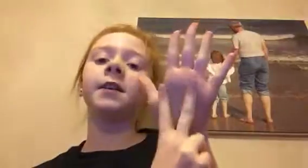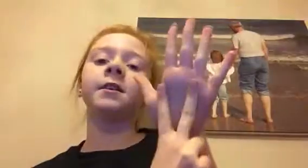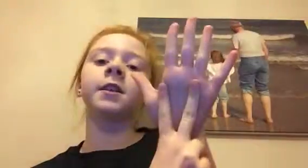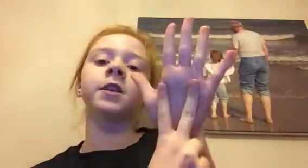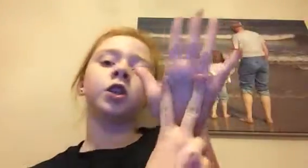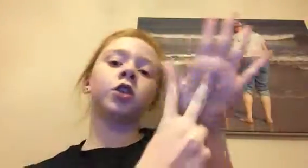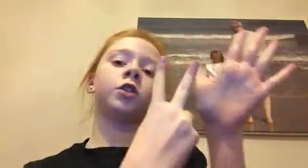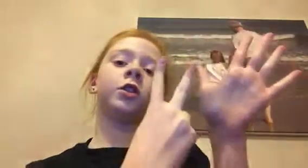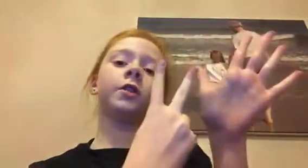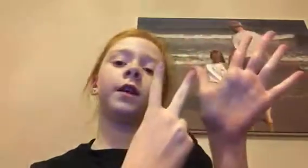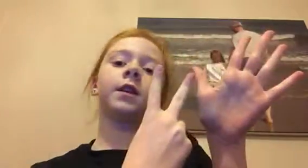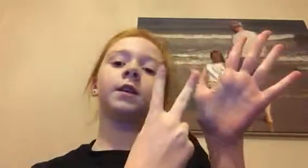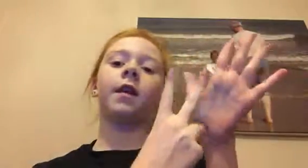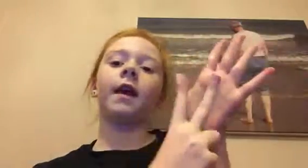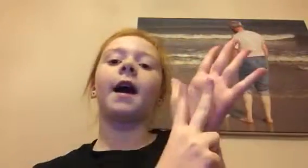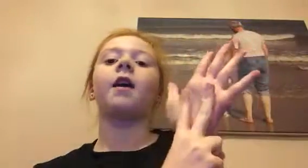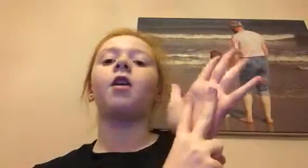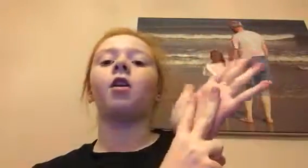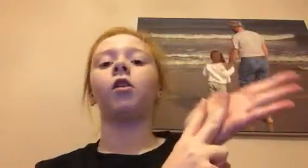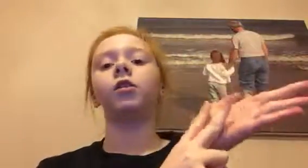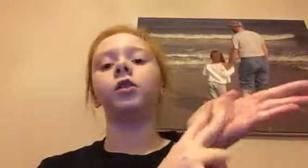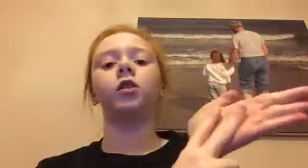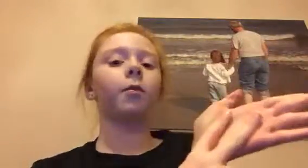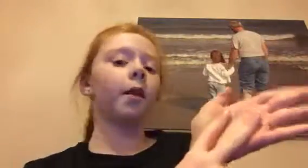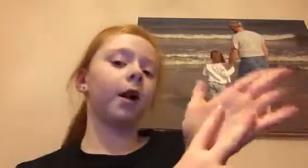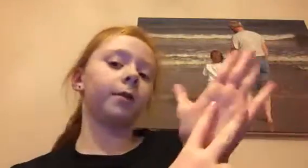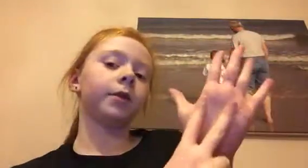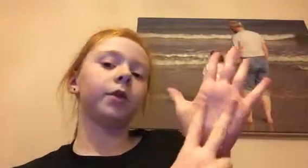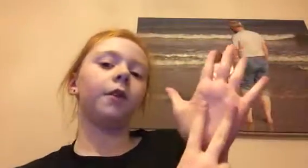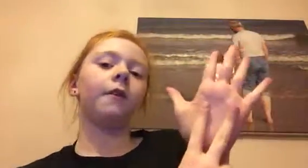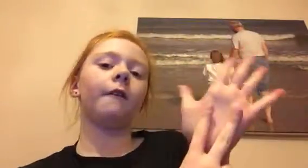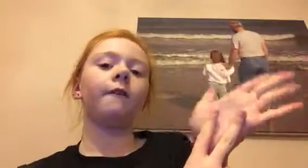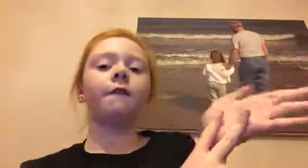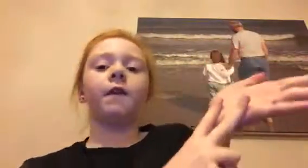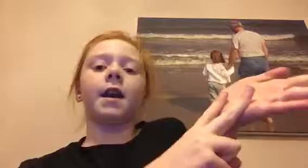is just two fingers like that onto your palm so v